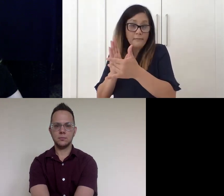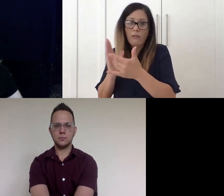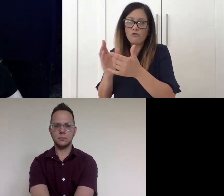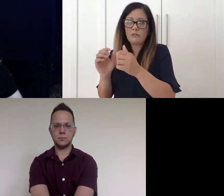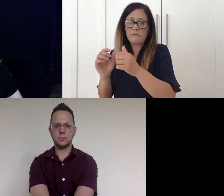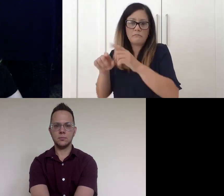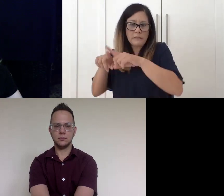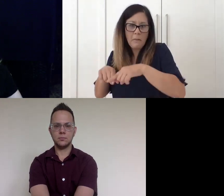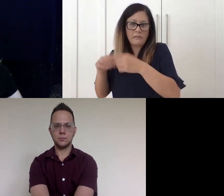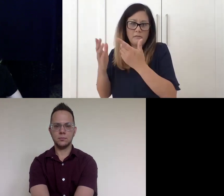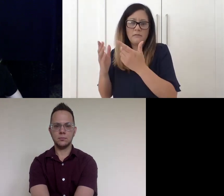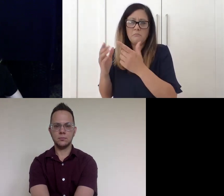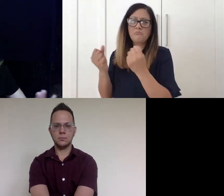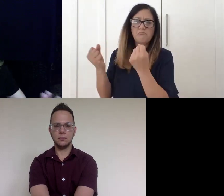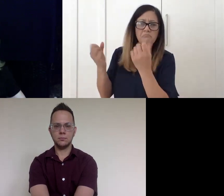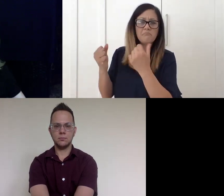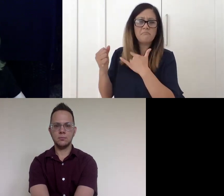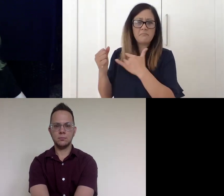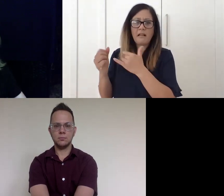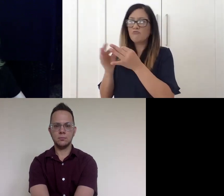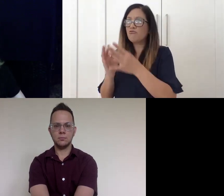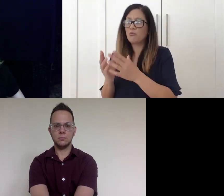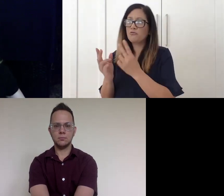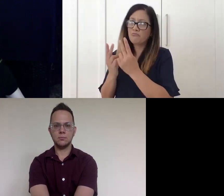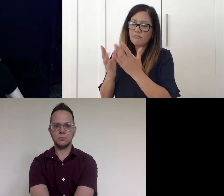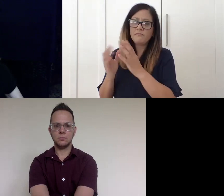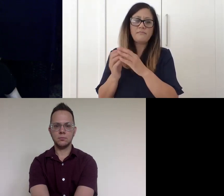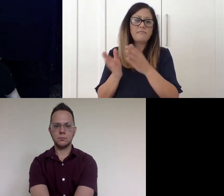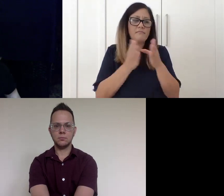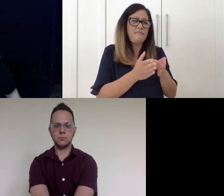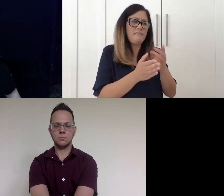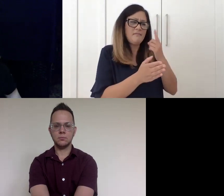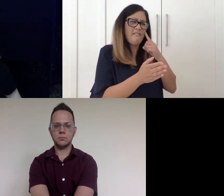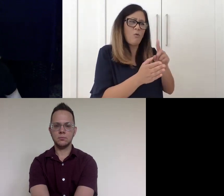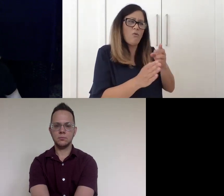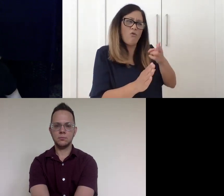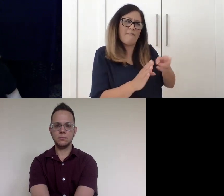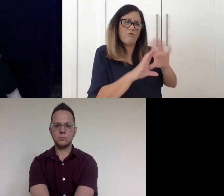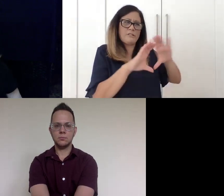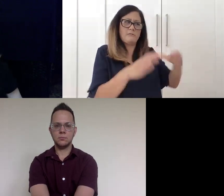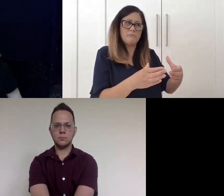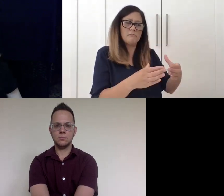They may be hard of hearing. Maybe it could be a hard of hearing person who wants some other kind of technology.